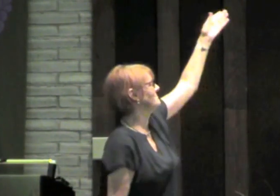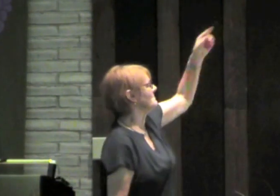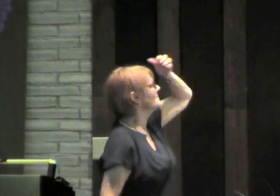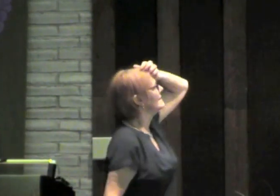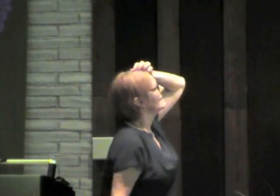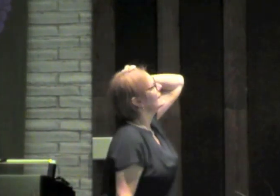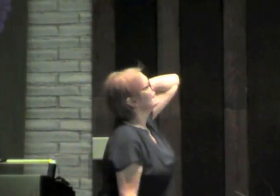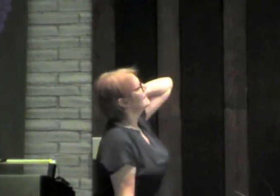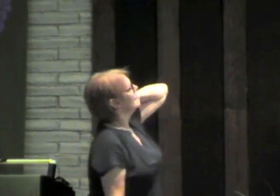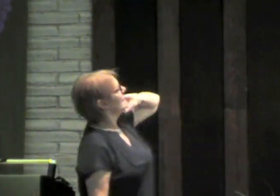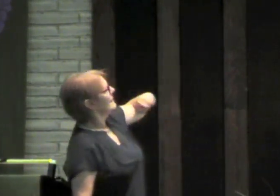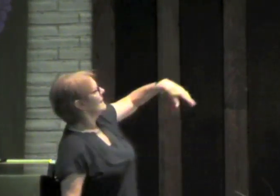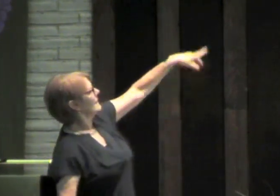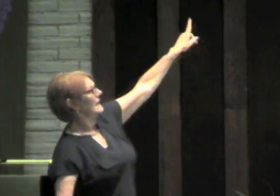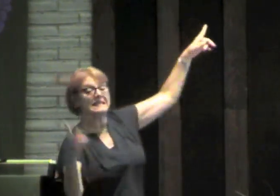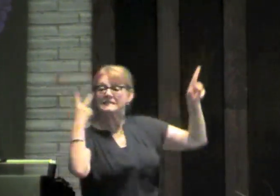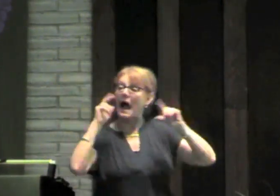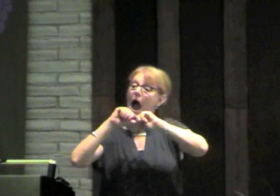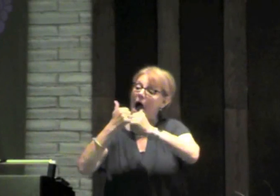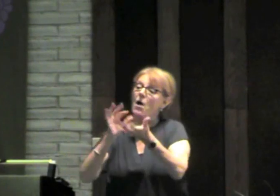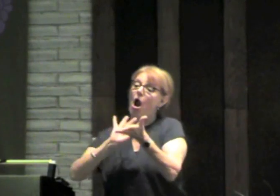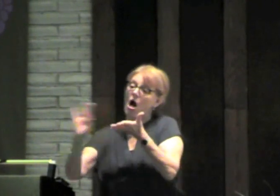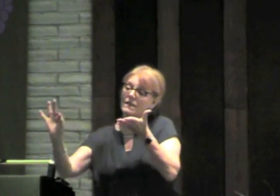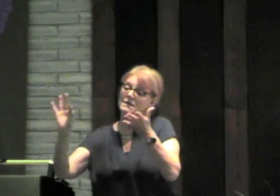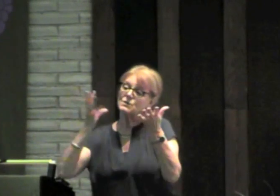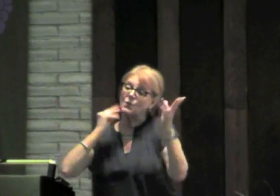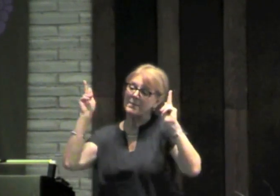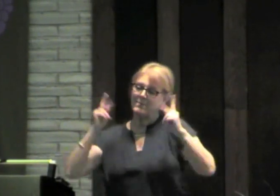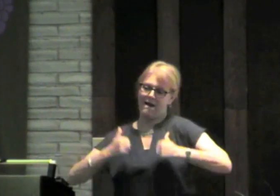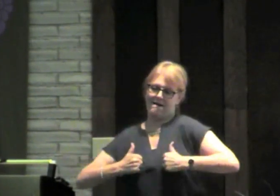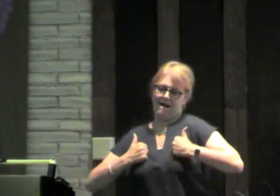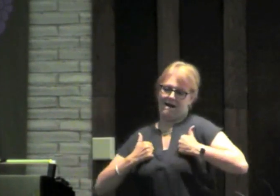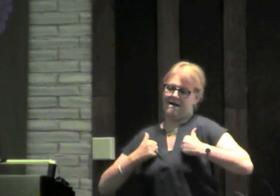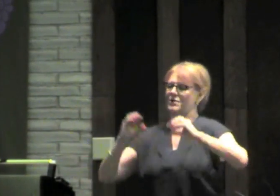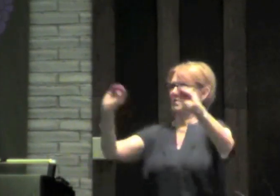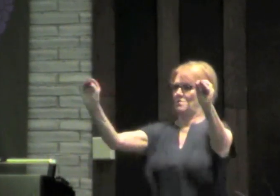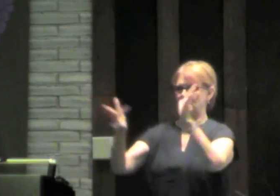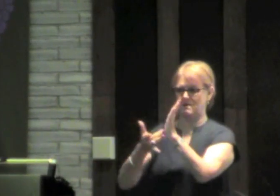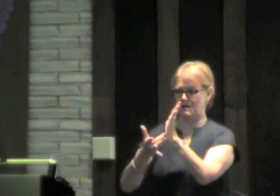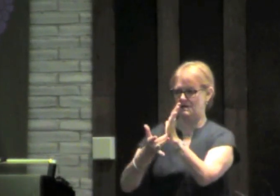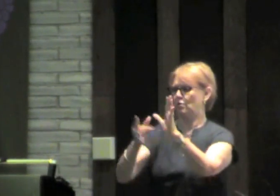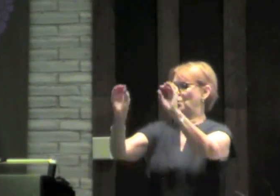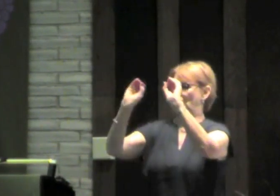of the state of Israel. So there is still quite a bit of discord there. And it's interesting to see